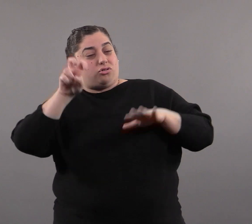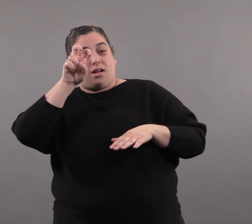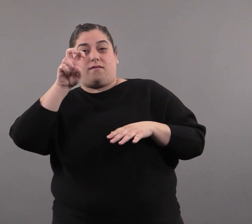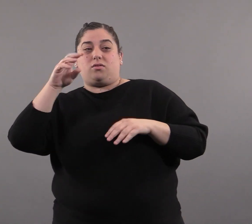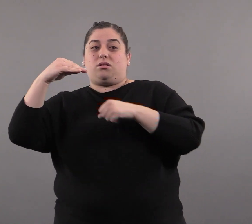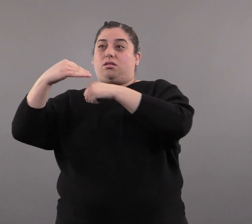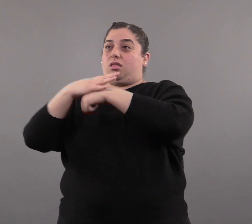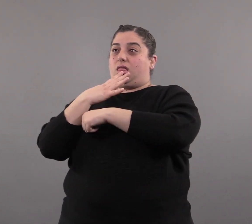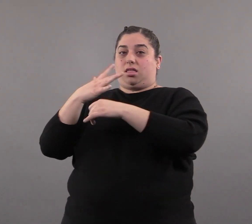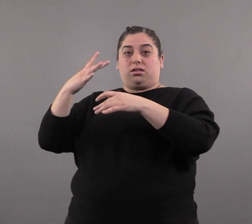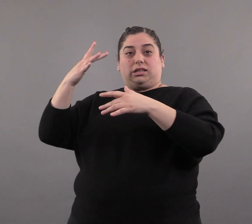Dr. McDonald.